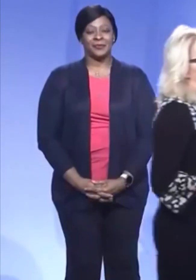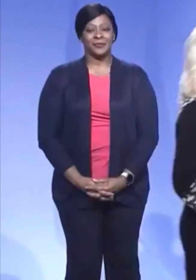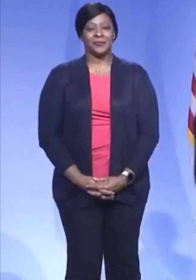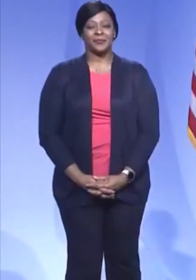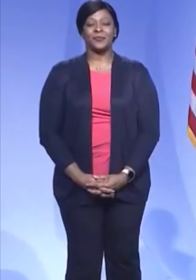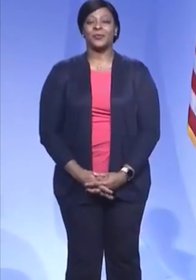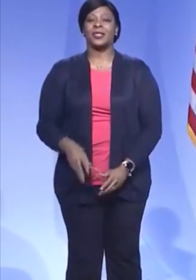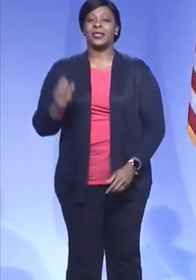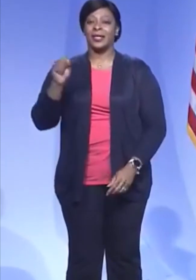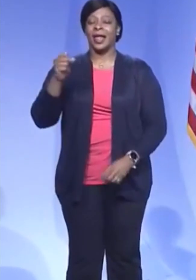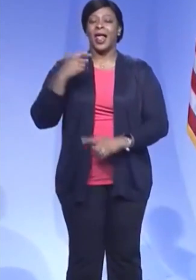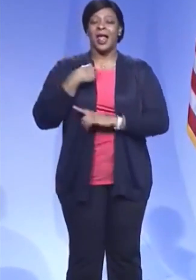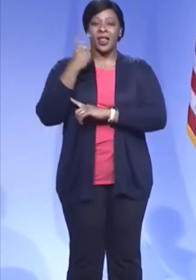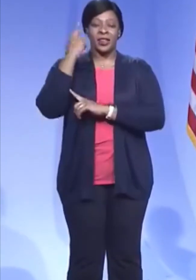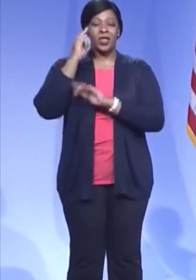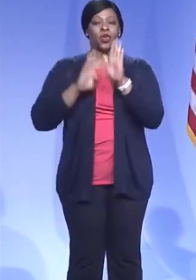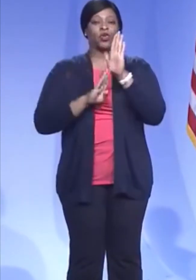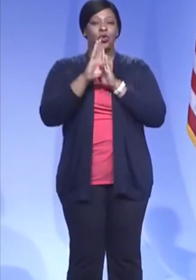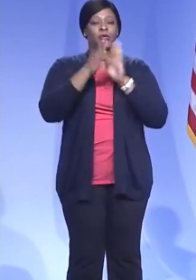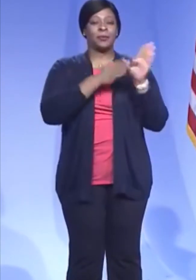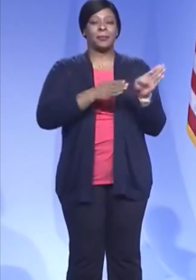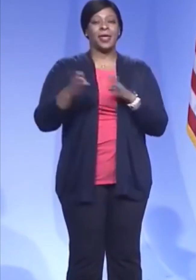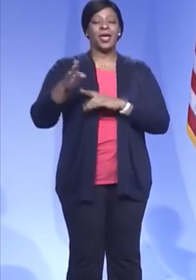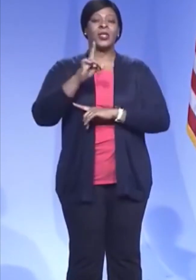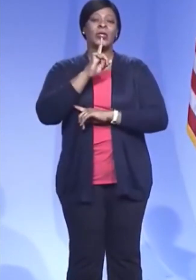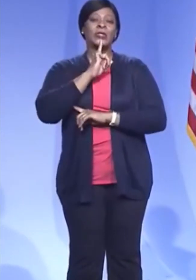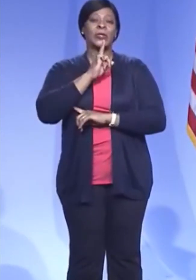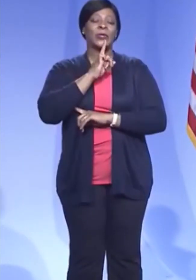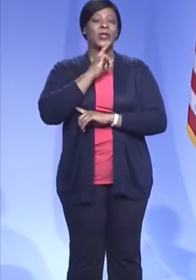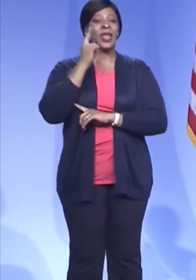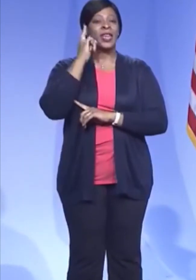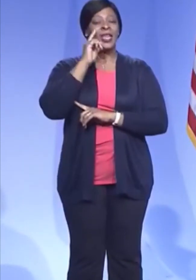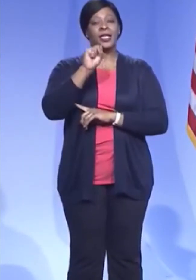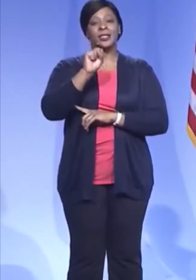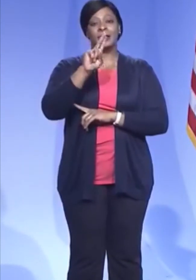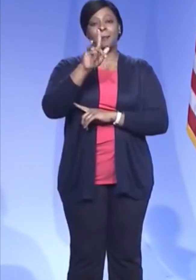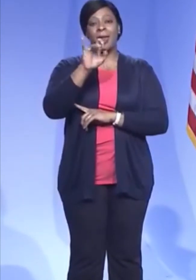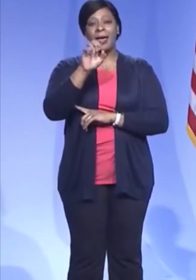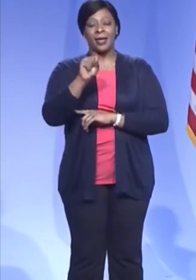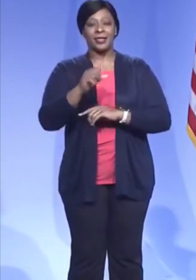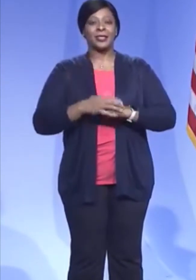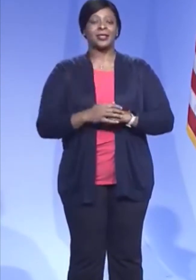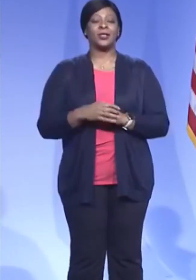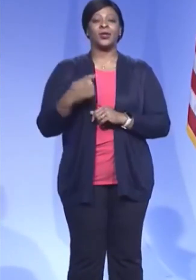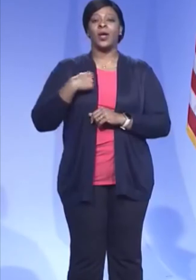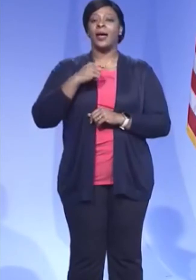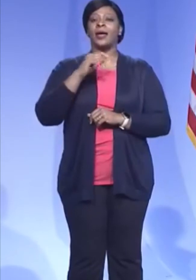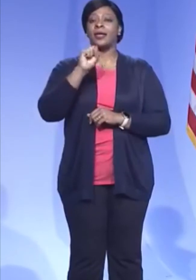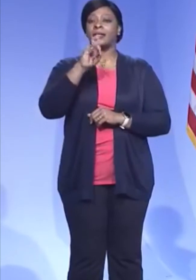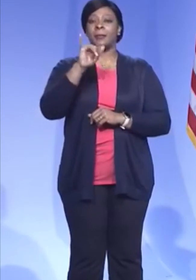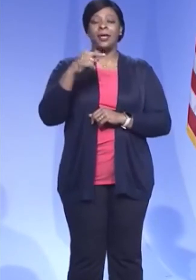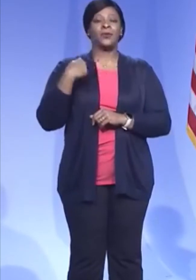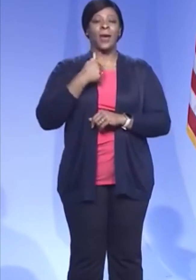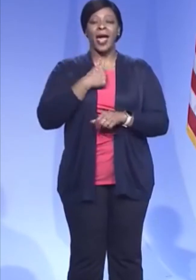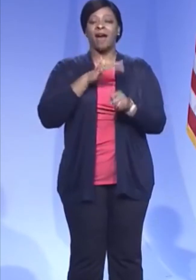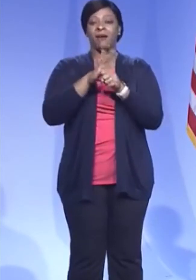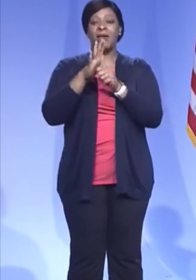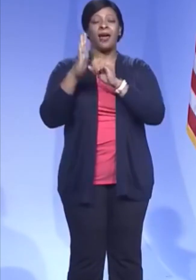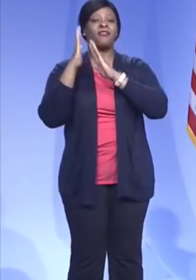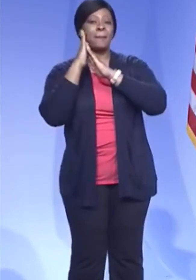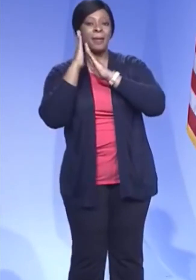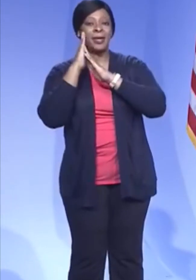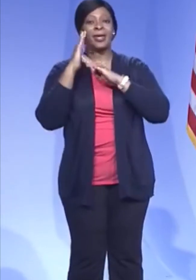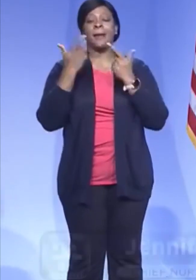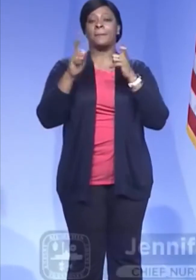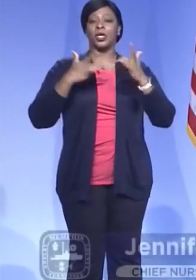Yeah, I think for a surge plan, I mean, certainly, I think supplies, we have enough supplies, we have enough beds. Our